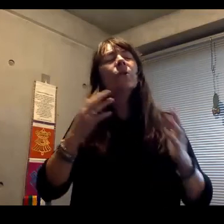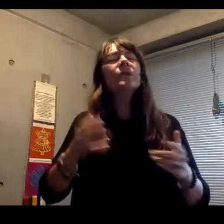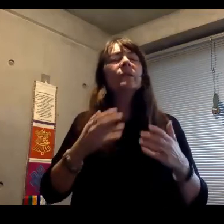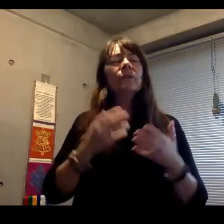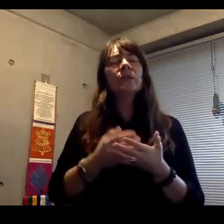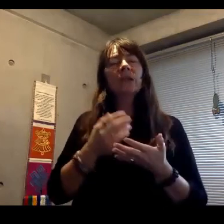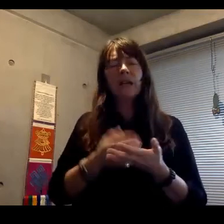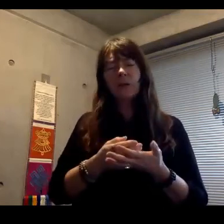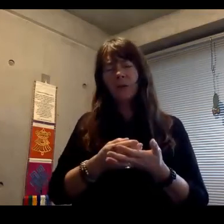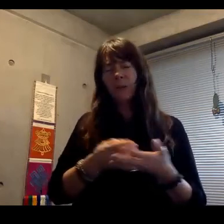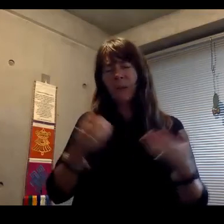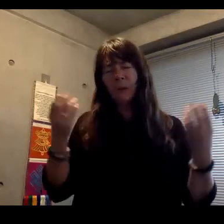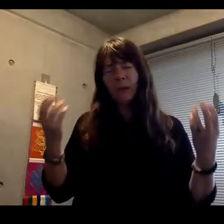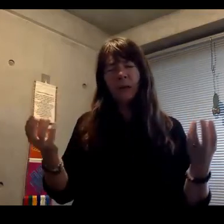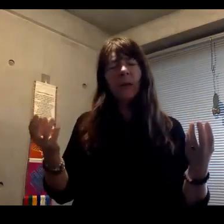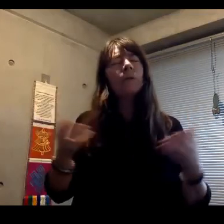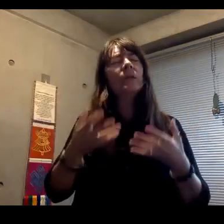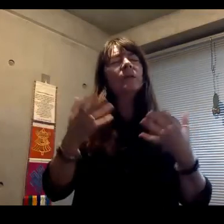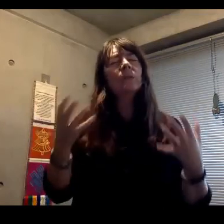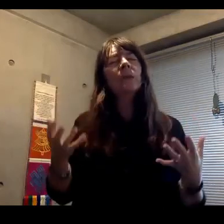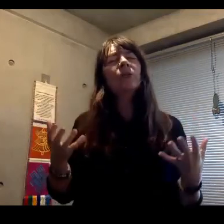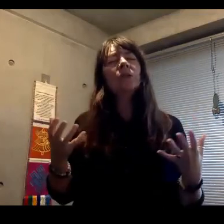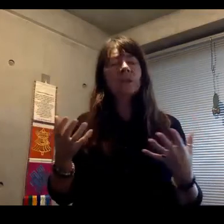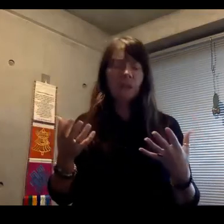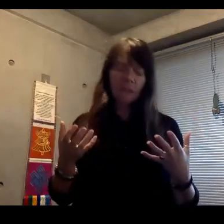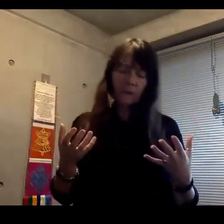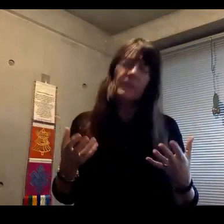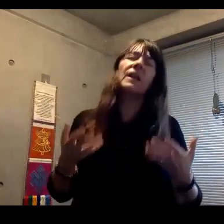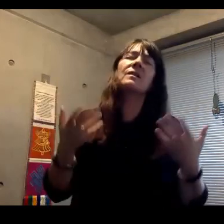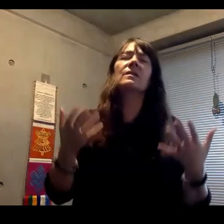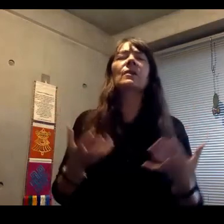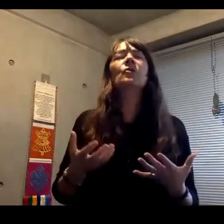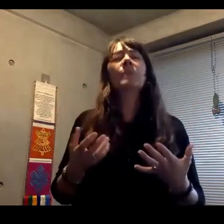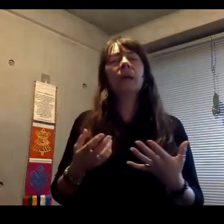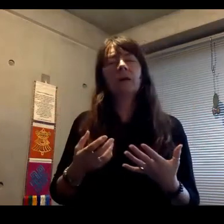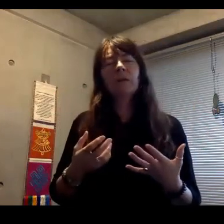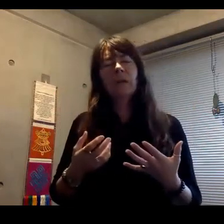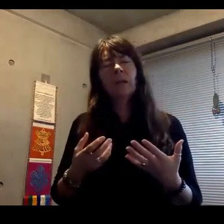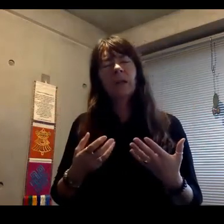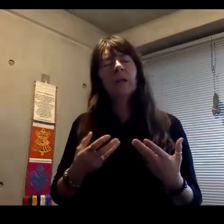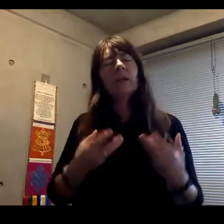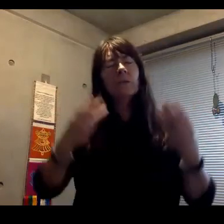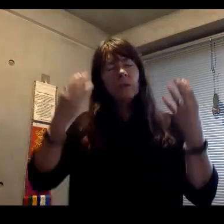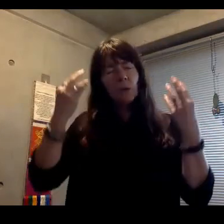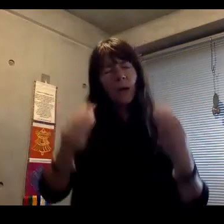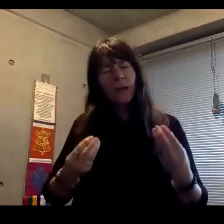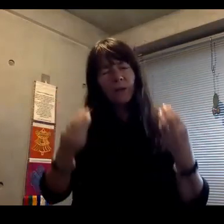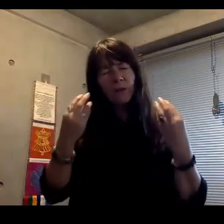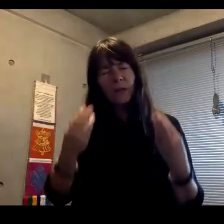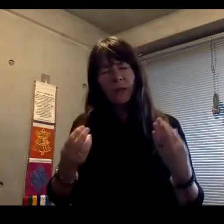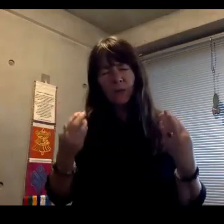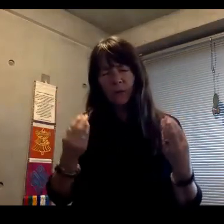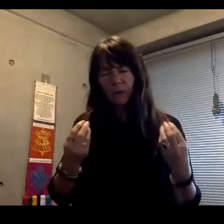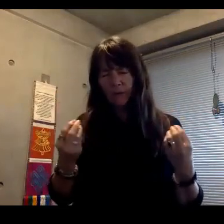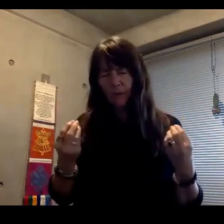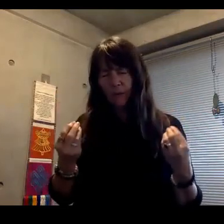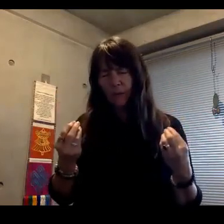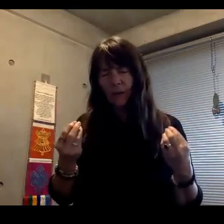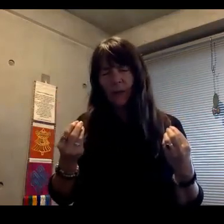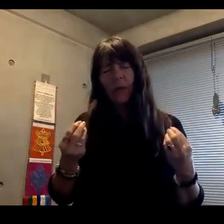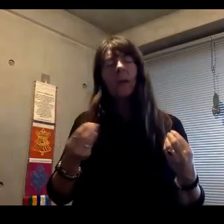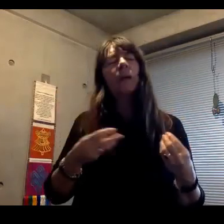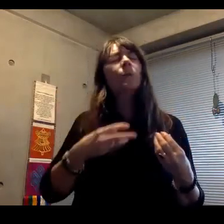There's no difference in energy between these species, sexes that you speak of. You are energy to the